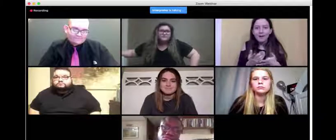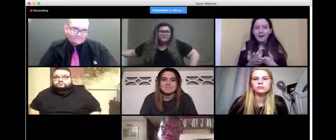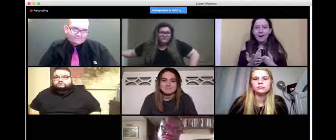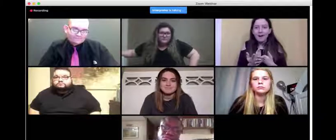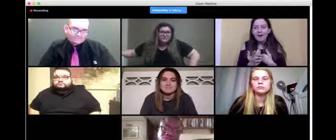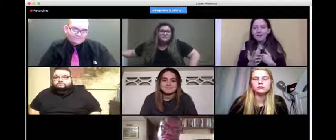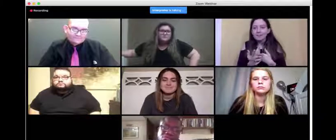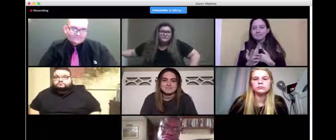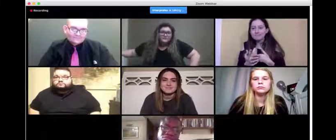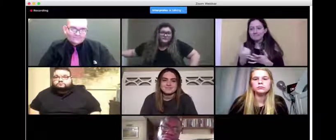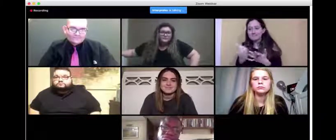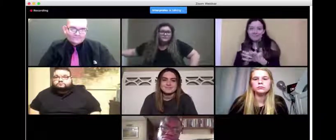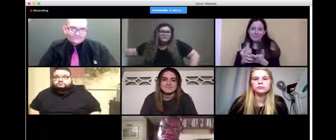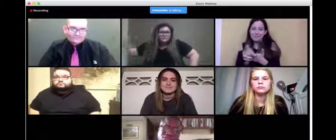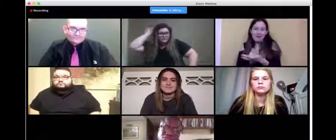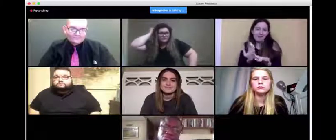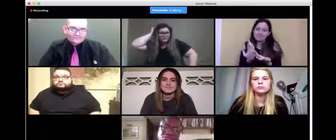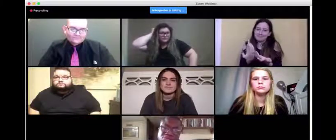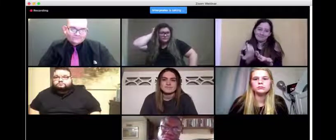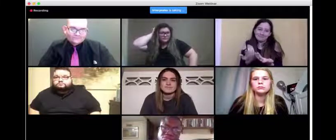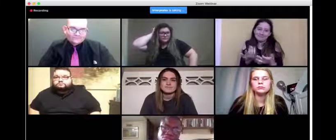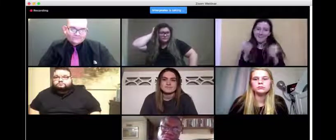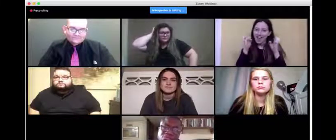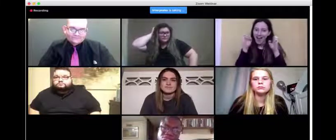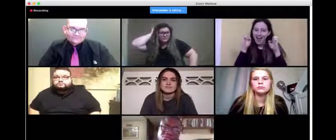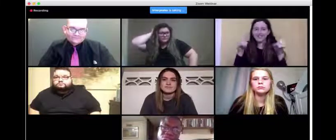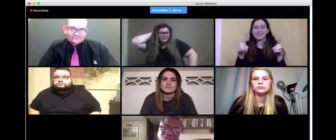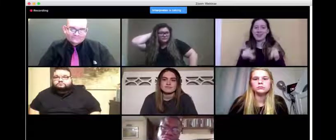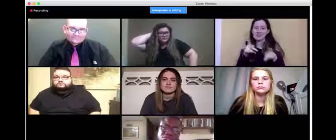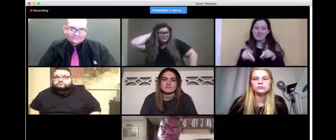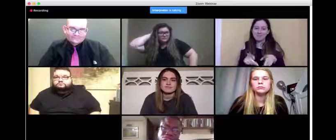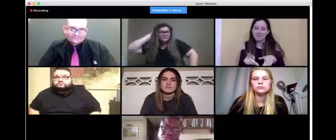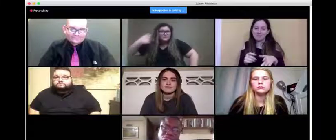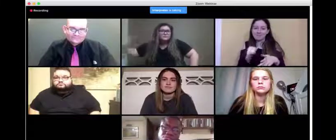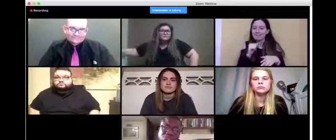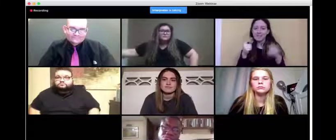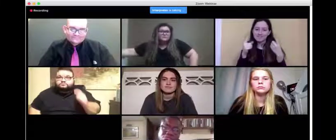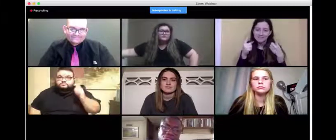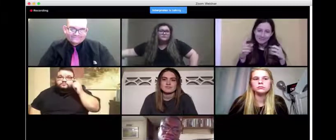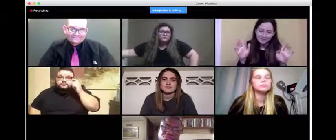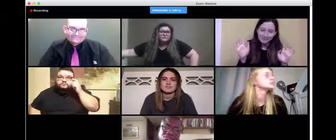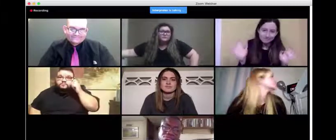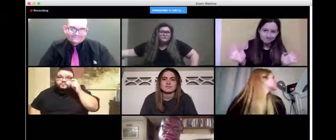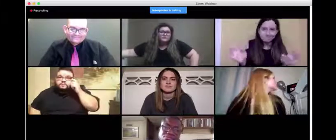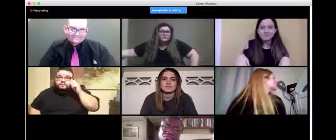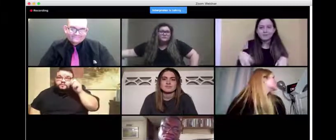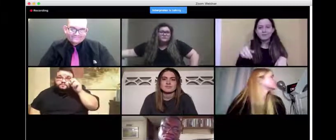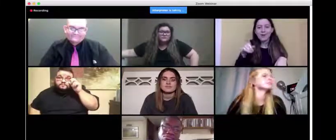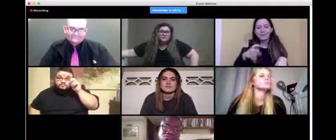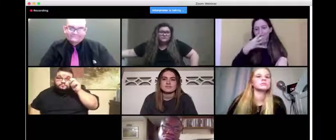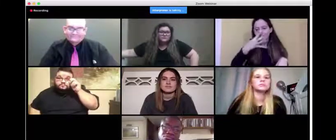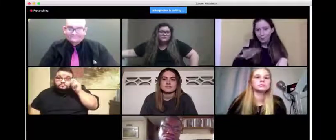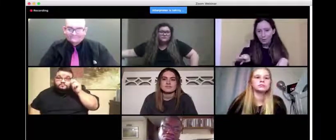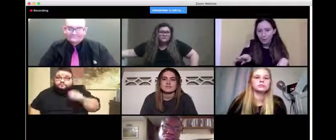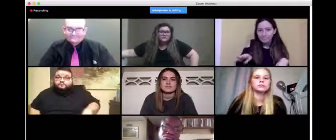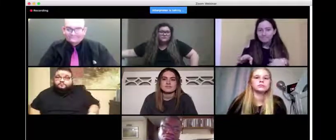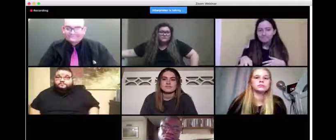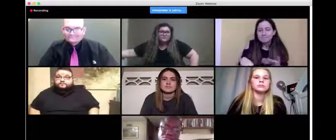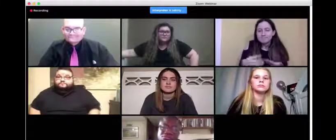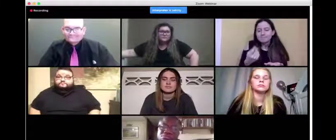educating people is not worth it. So you have to ignore them. And sometimes with my friends, my hearing friends, they'll